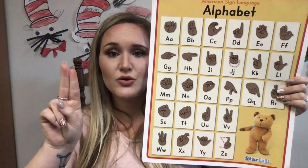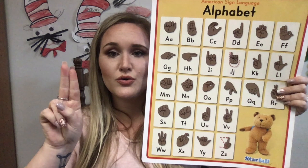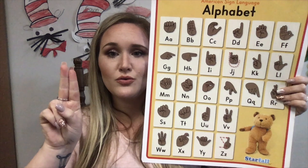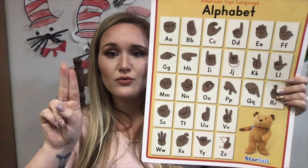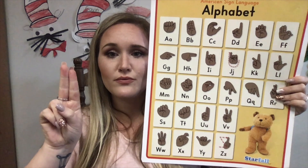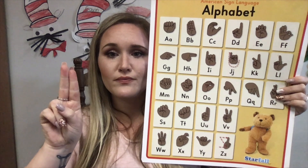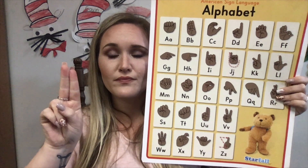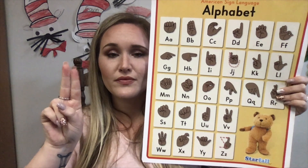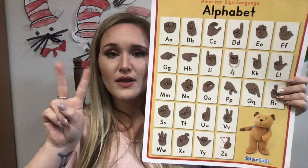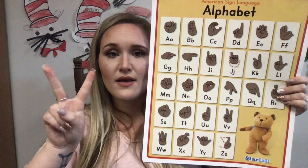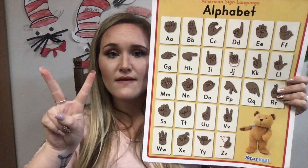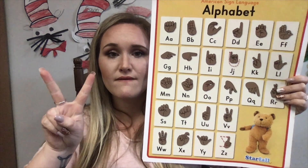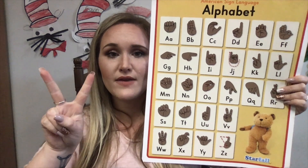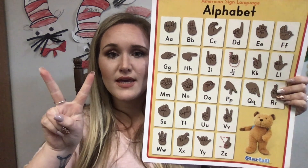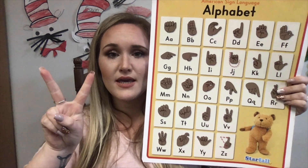U, V,